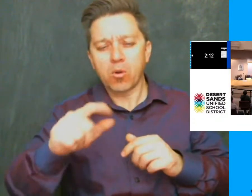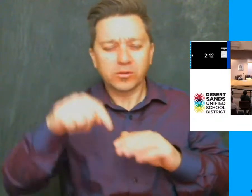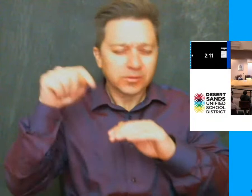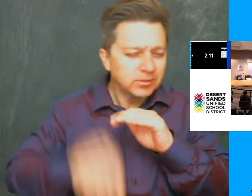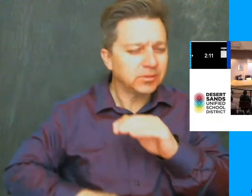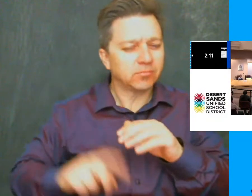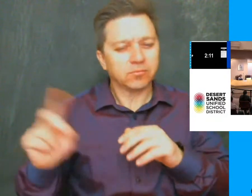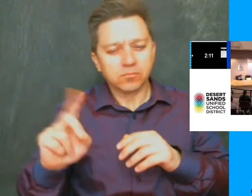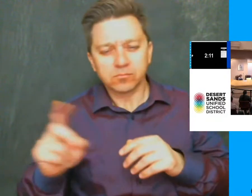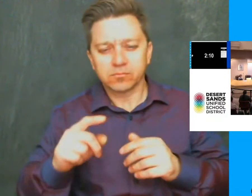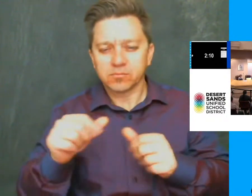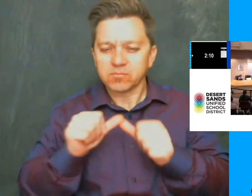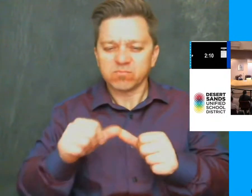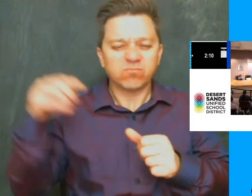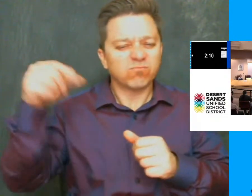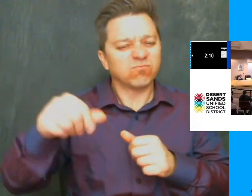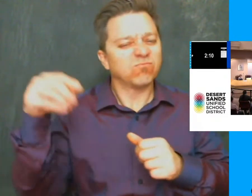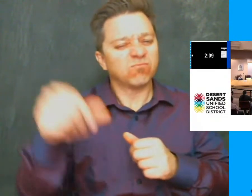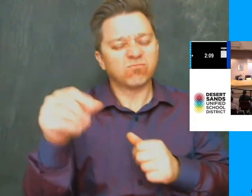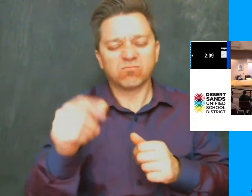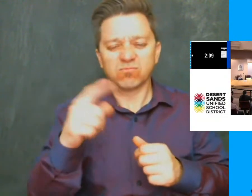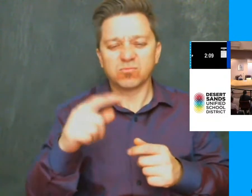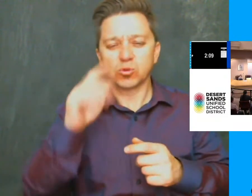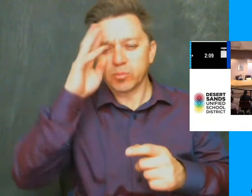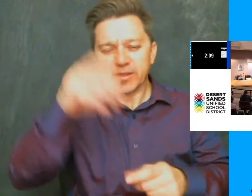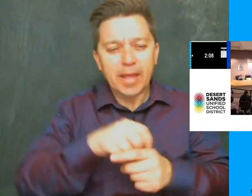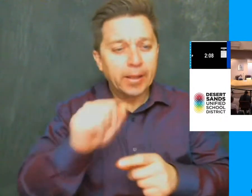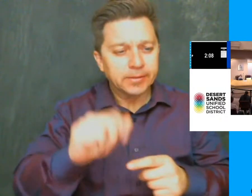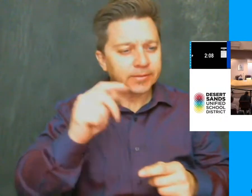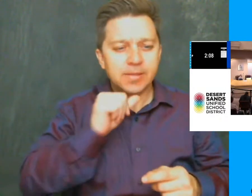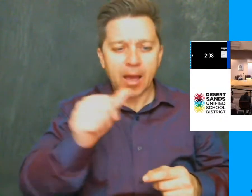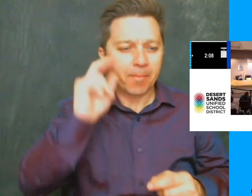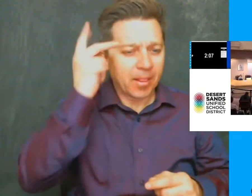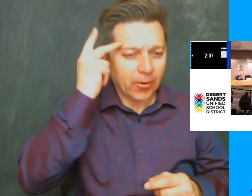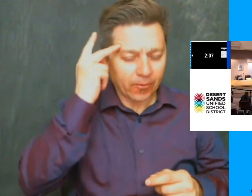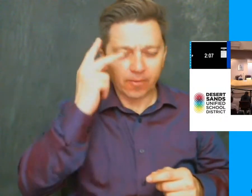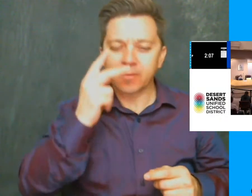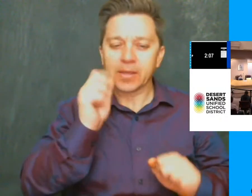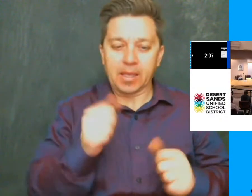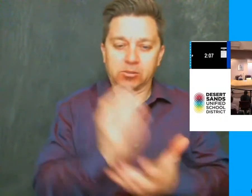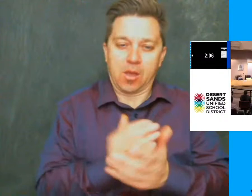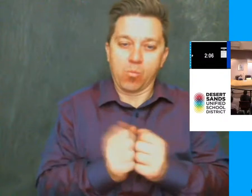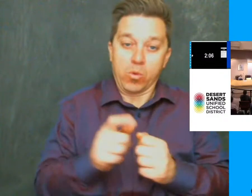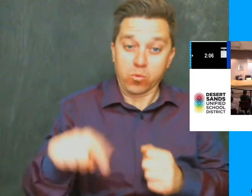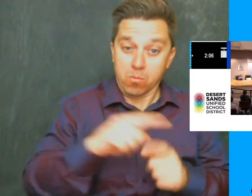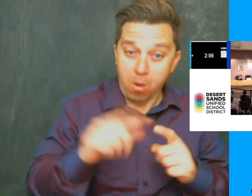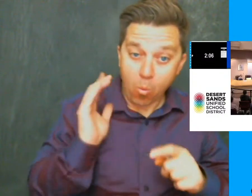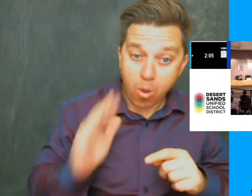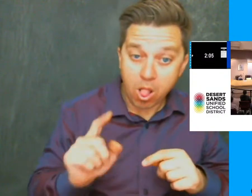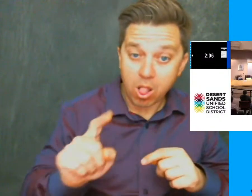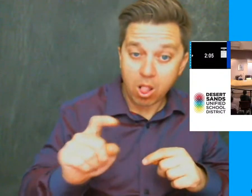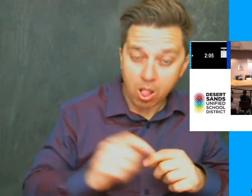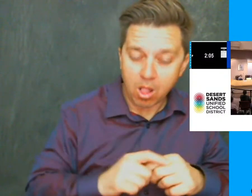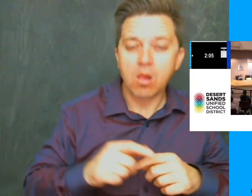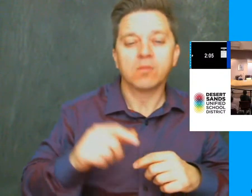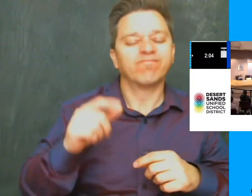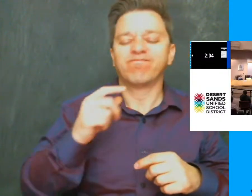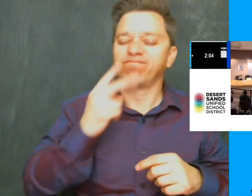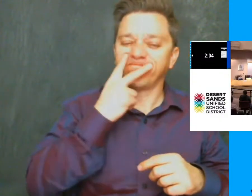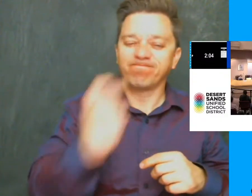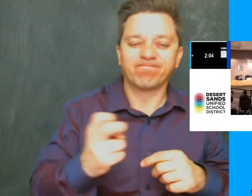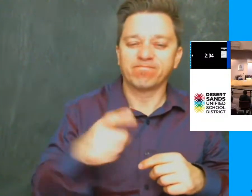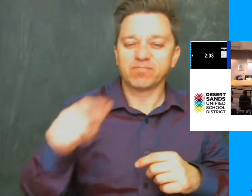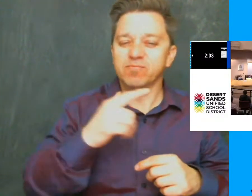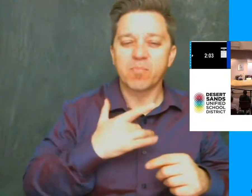continue to take payouts to pretend this isn't political. It can stop with you, but will it? Doubtful, because you prefer